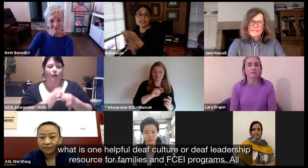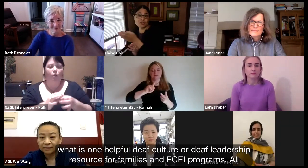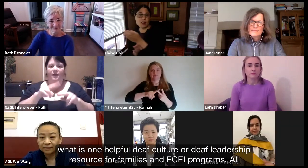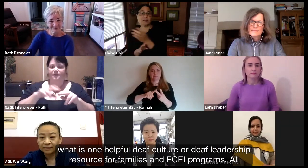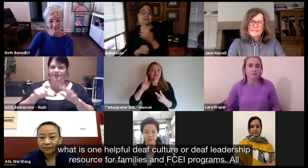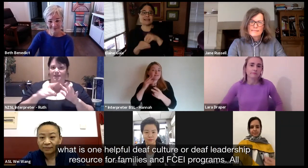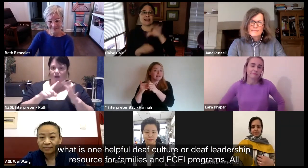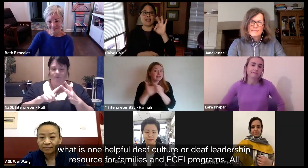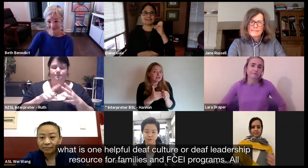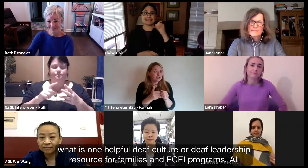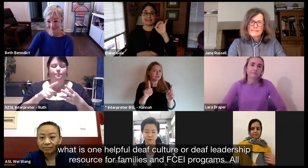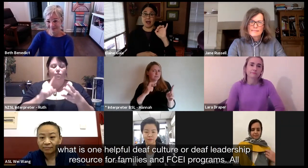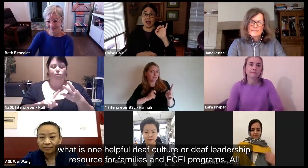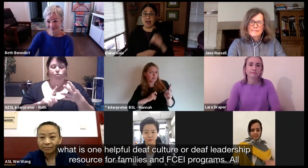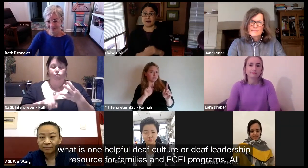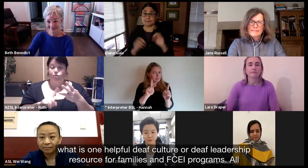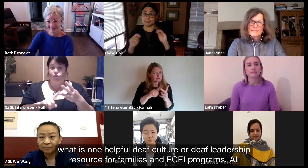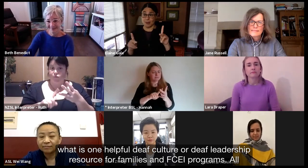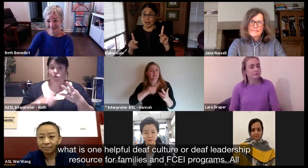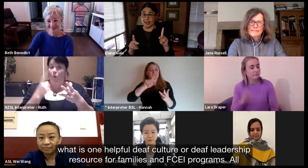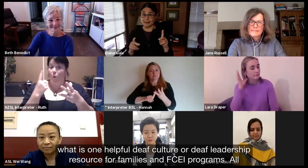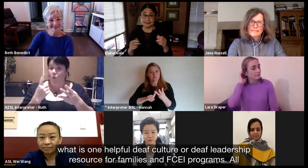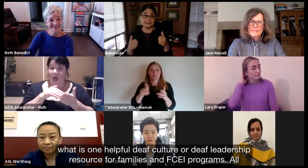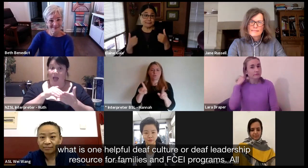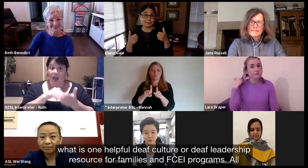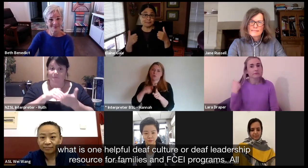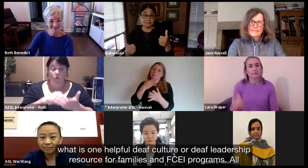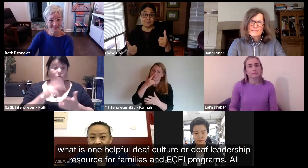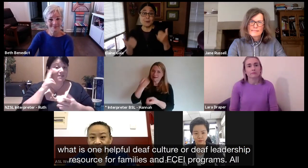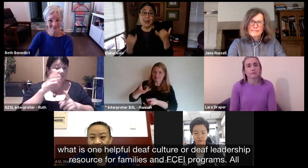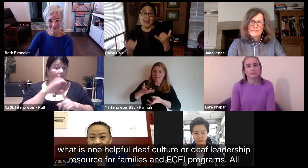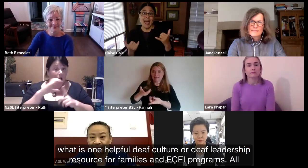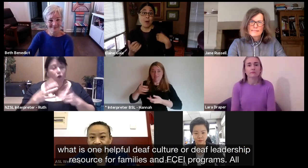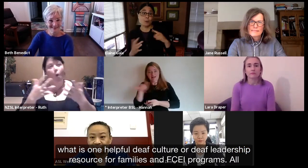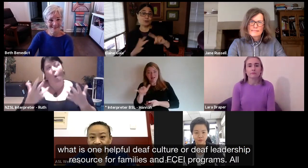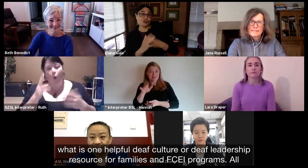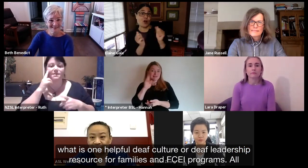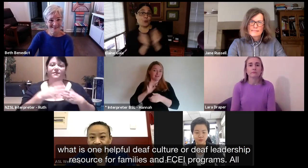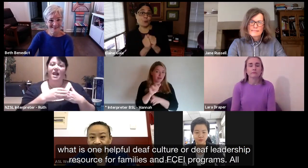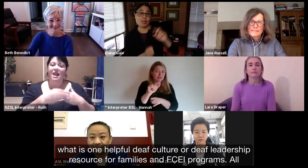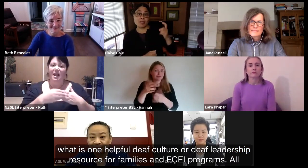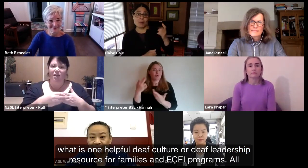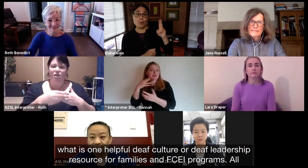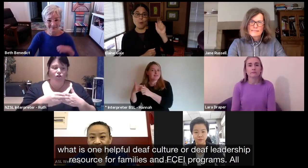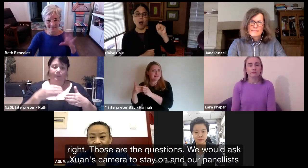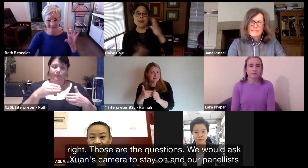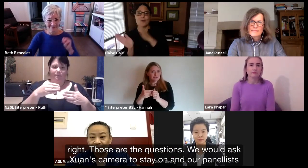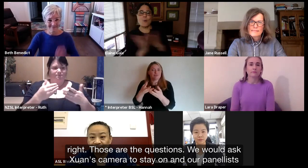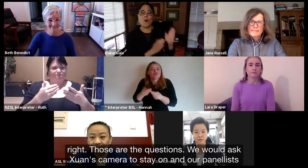what is one helpful deaf culture or deaf leadership resource for families and FCIE programs?